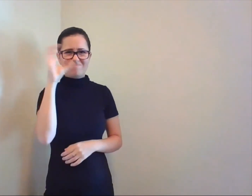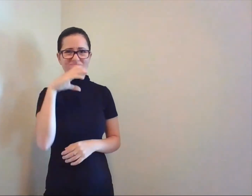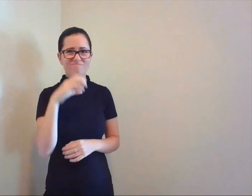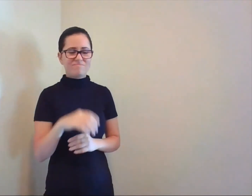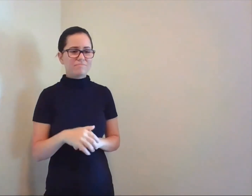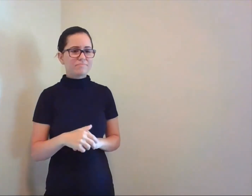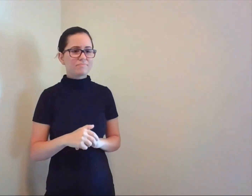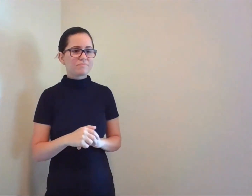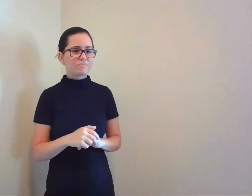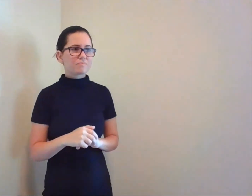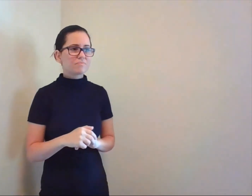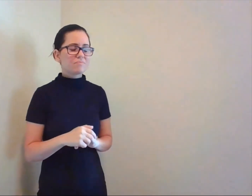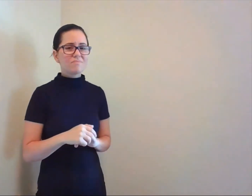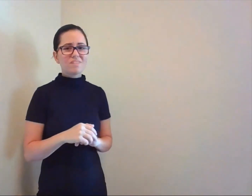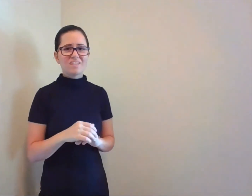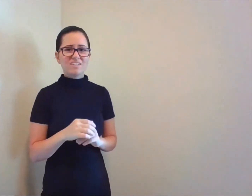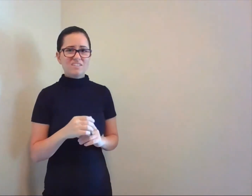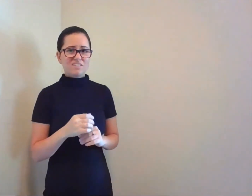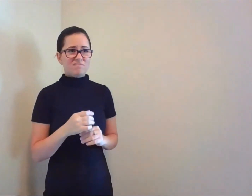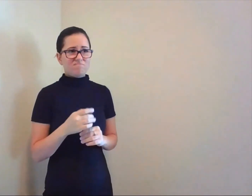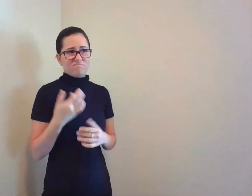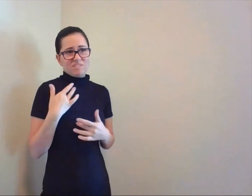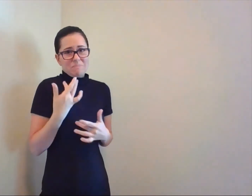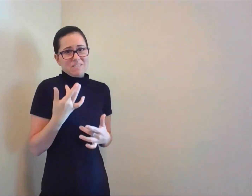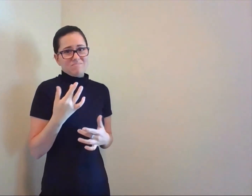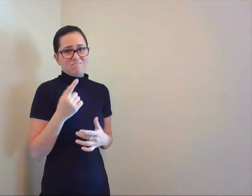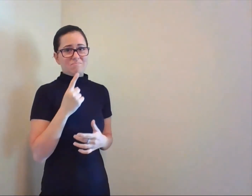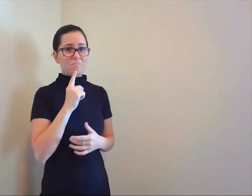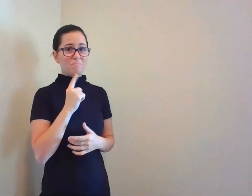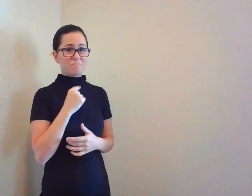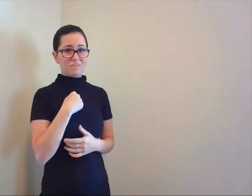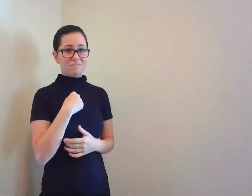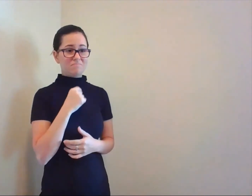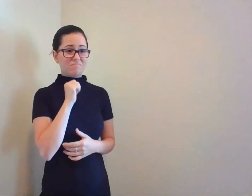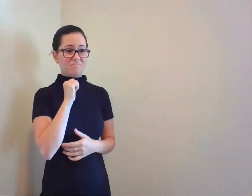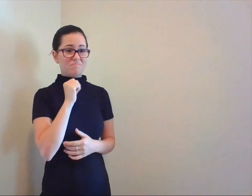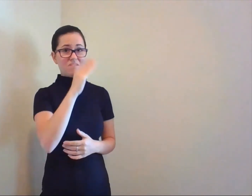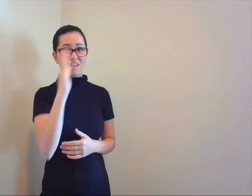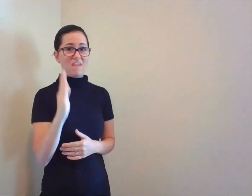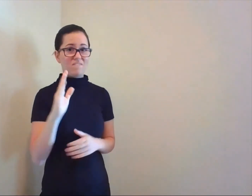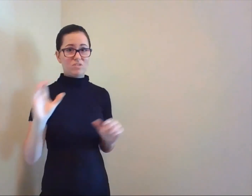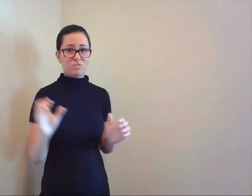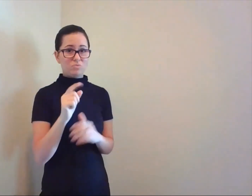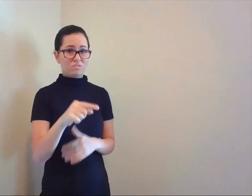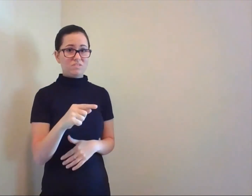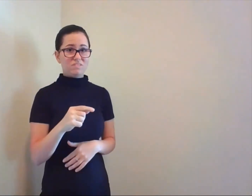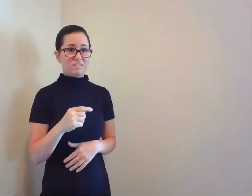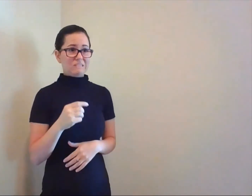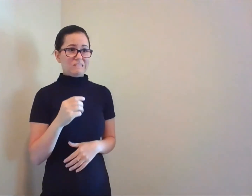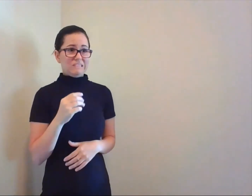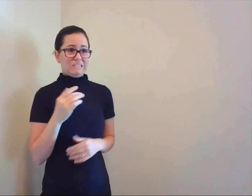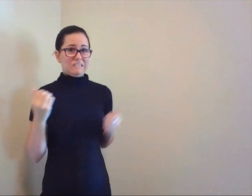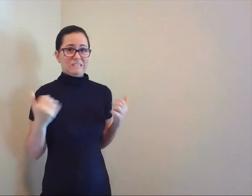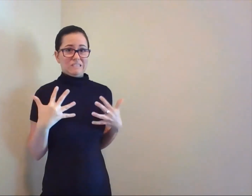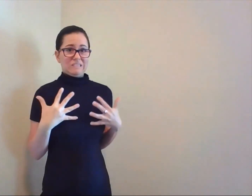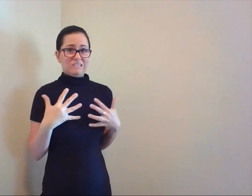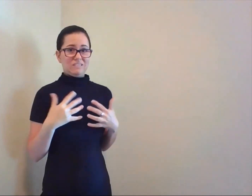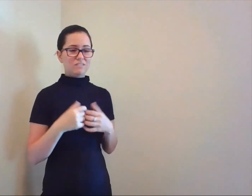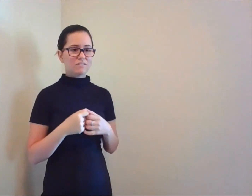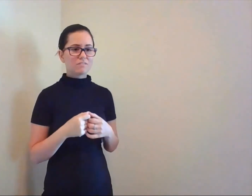be too afraid to do this. I was like, what would Rhett do? He would open this door, and that's an elevator. What? So I